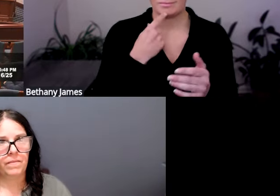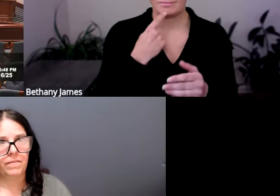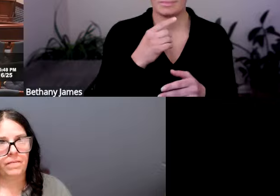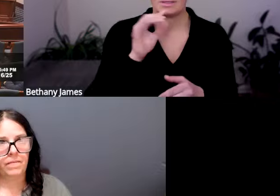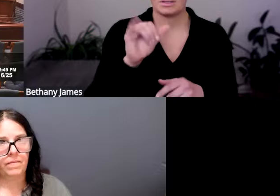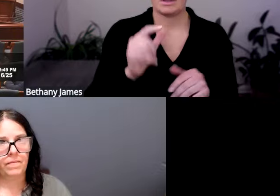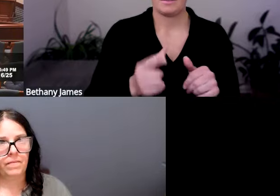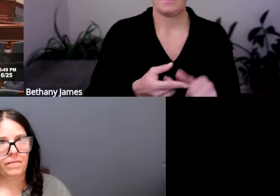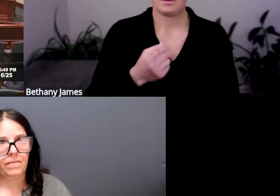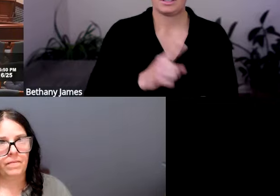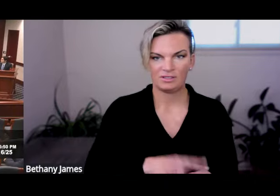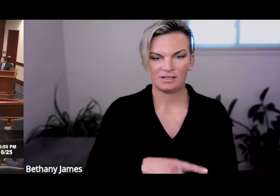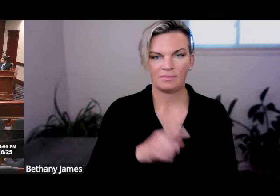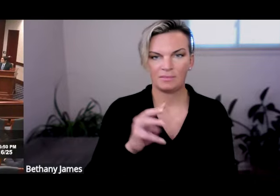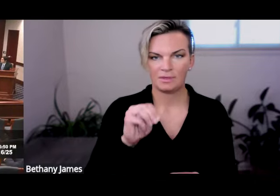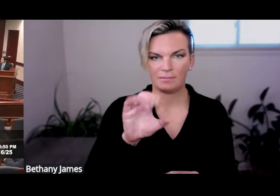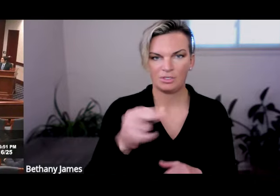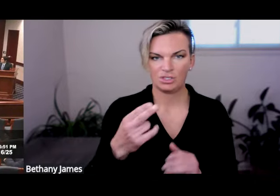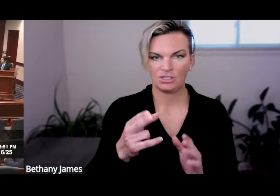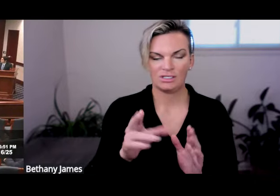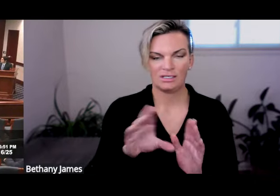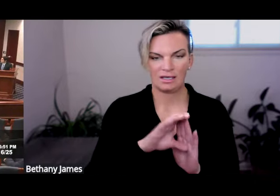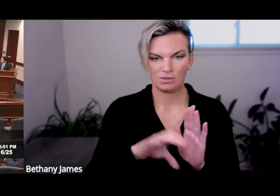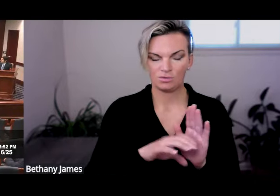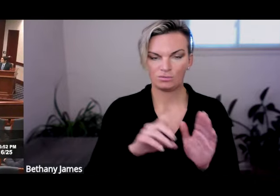there will be anything in the Michigan Constitution